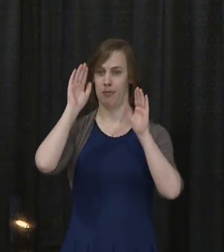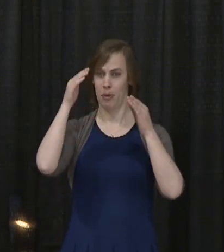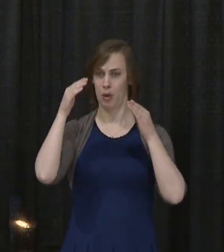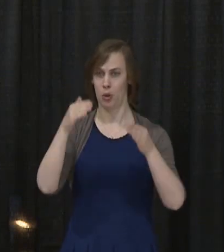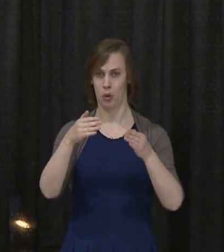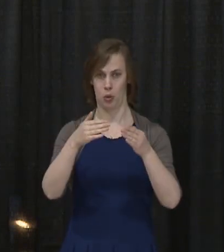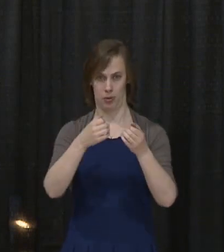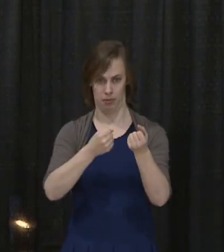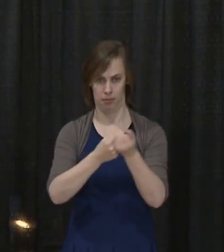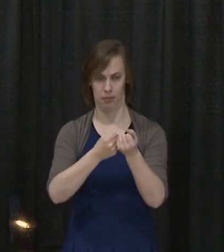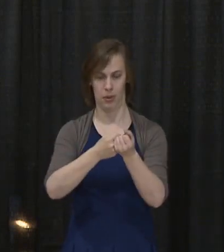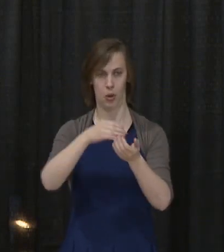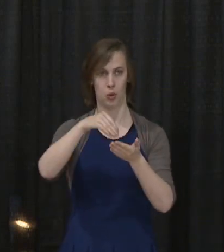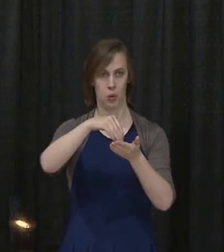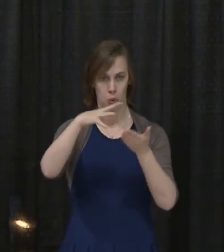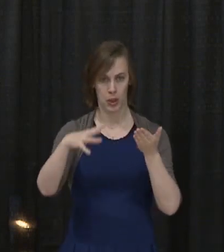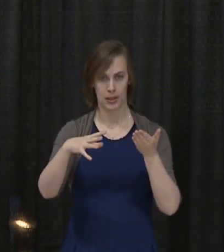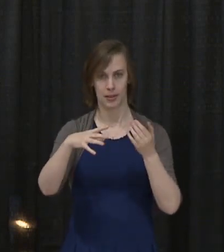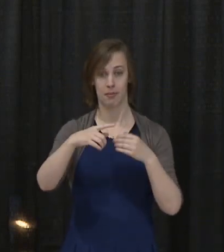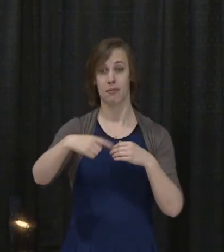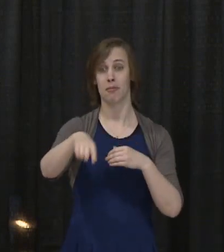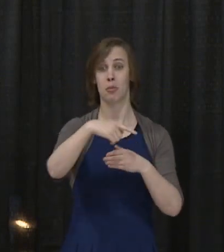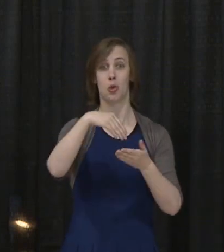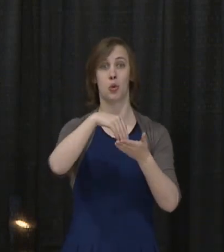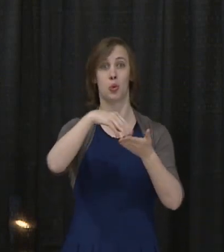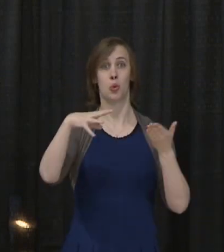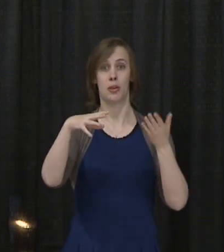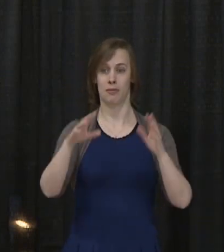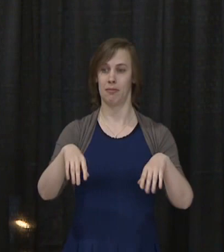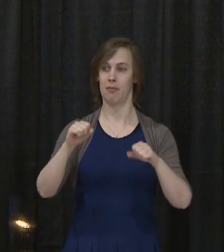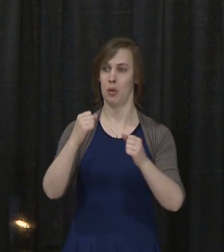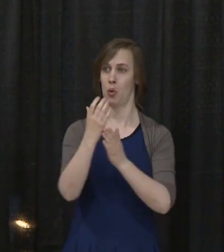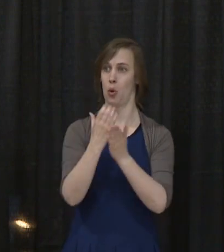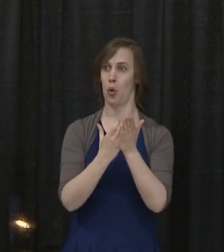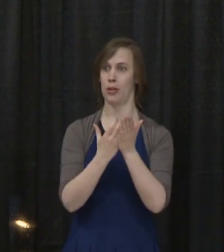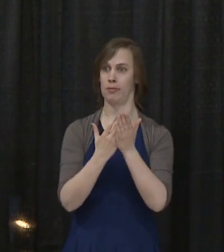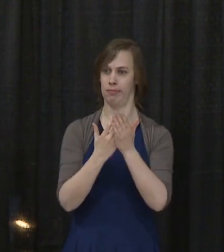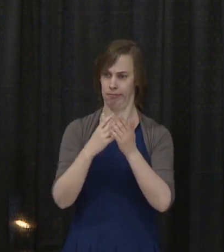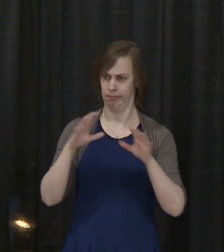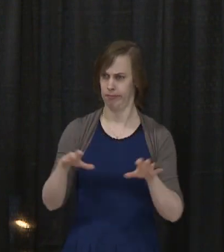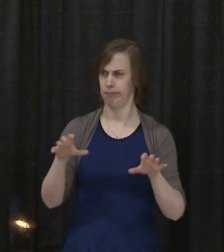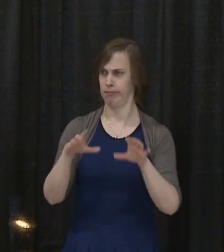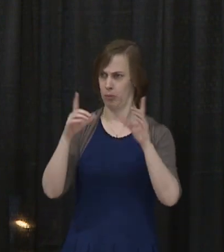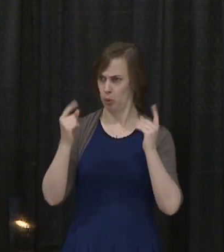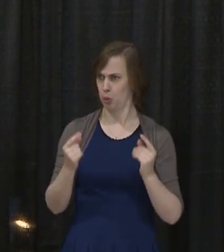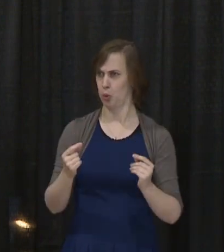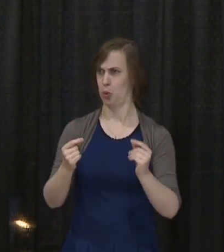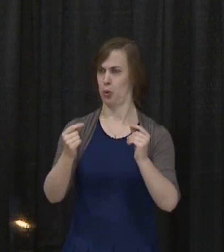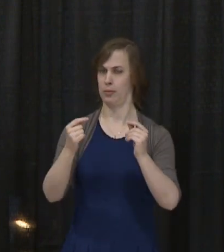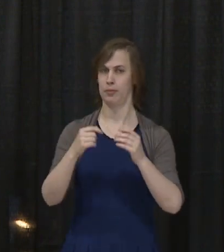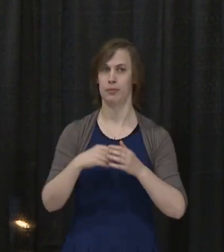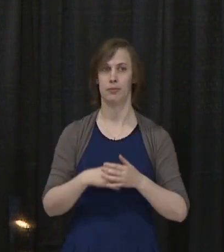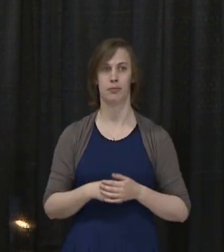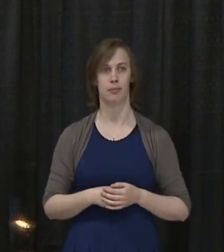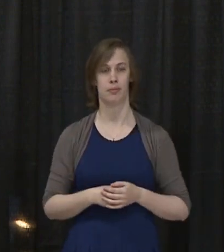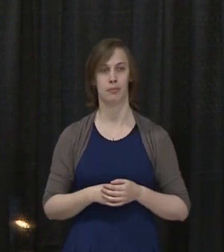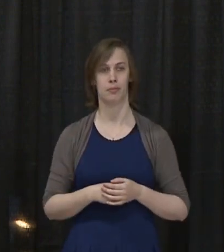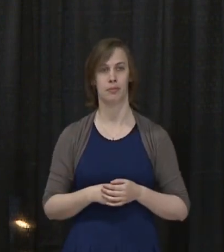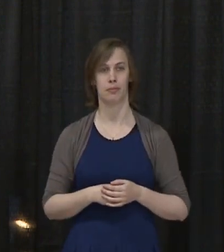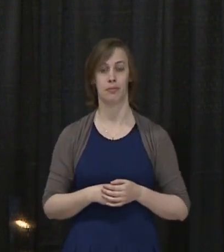receive practical, hands-on training for the jobs needed in today's economy. Graduates possess the skills and